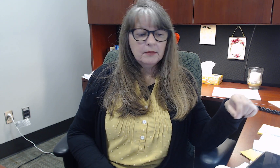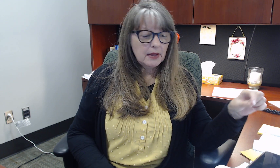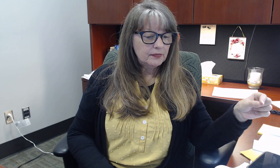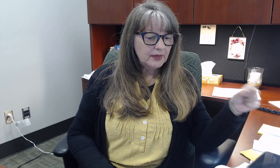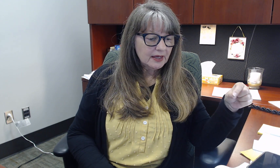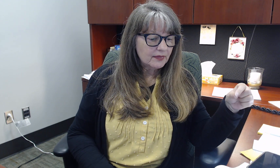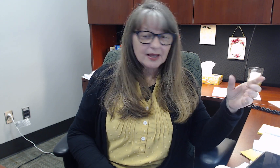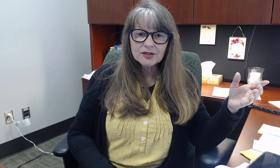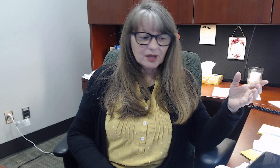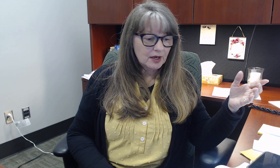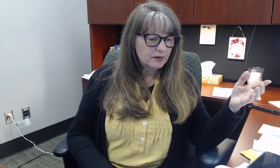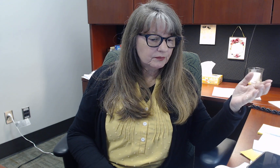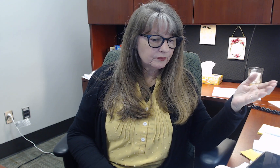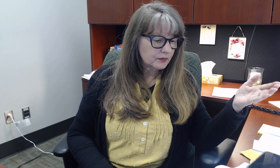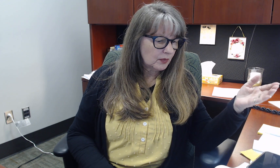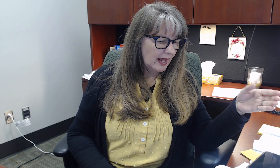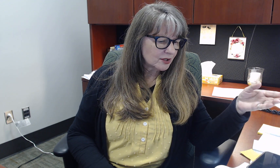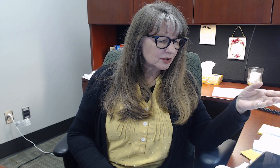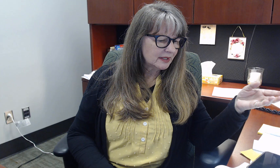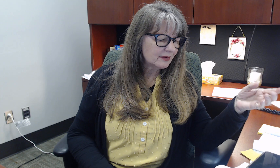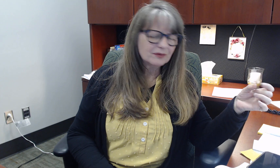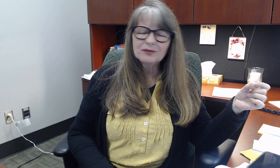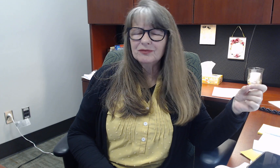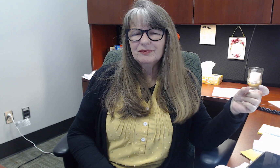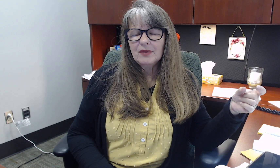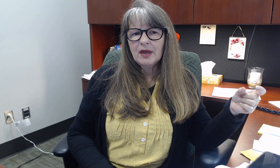And then that's, well, actually,